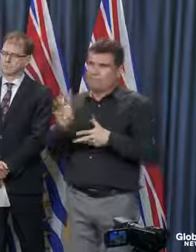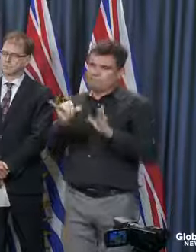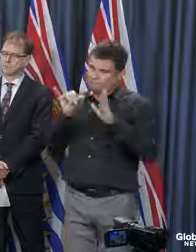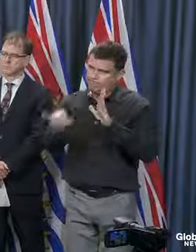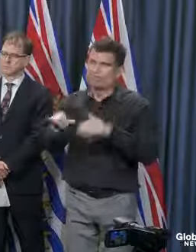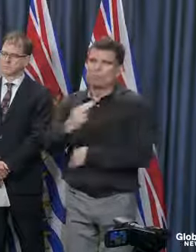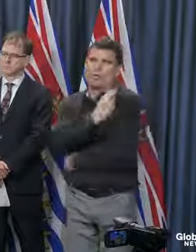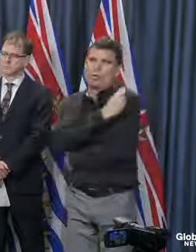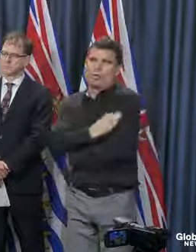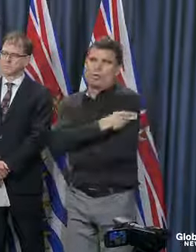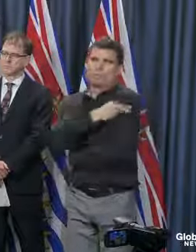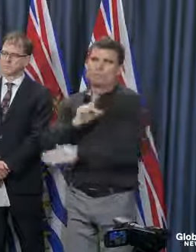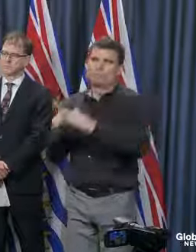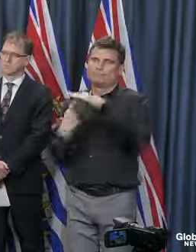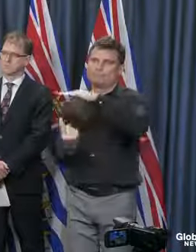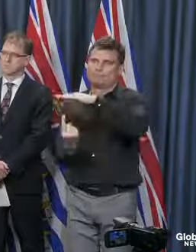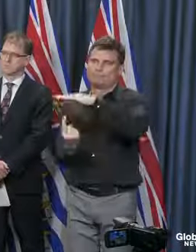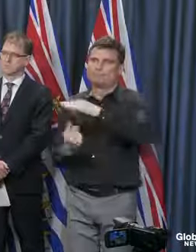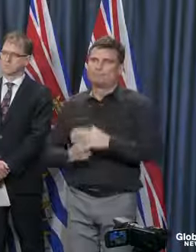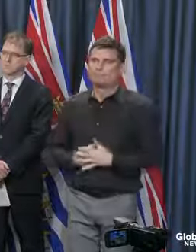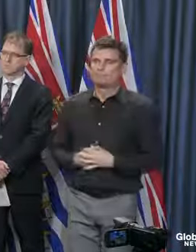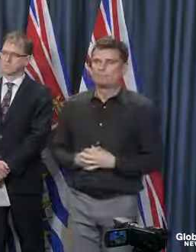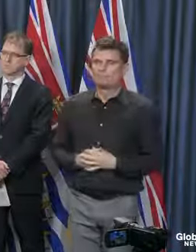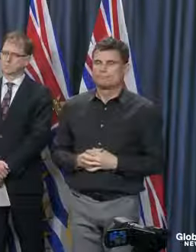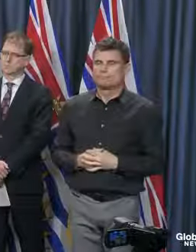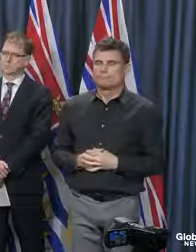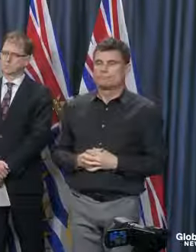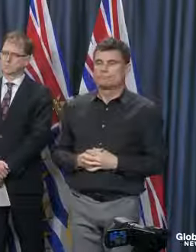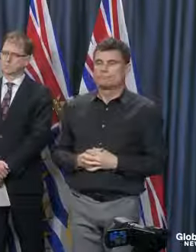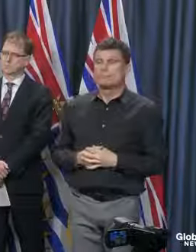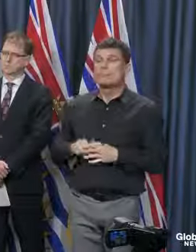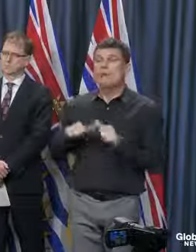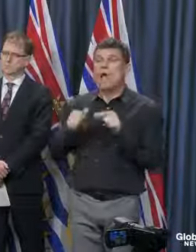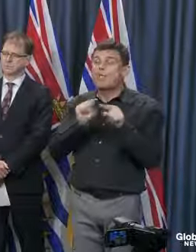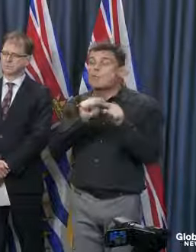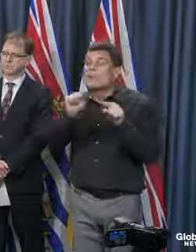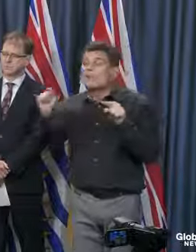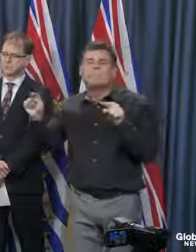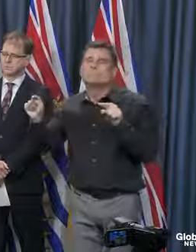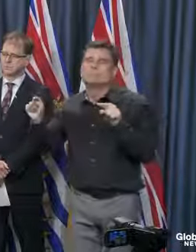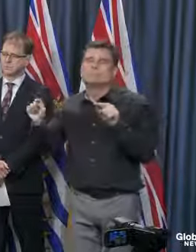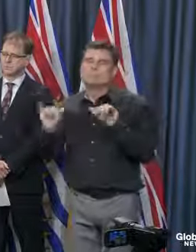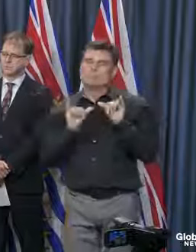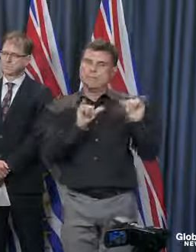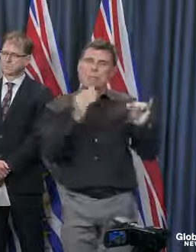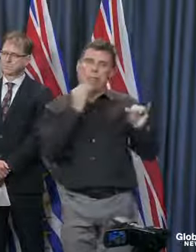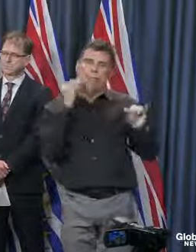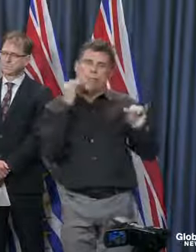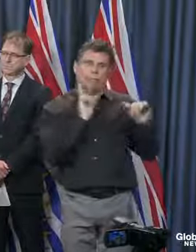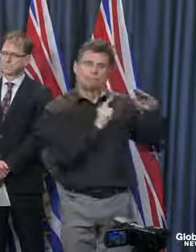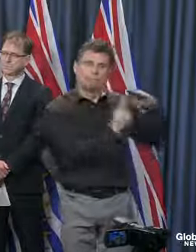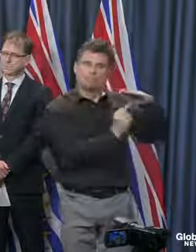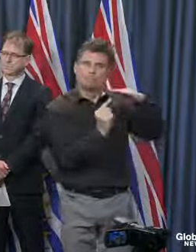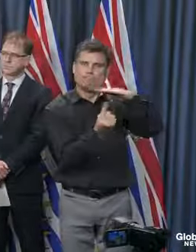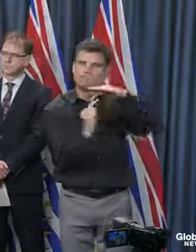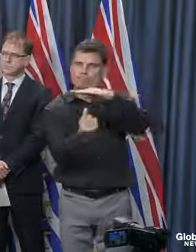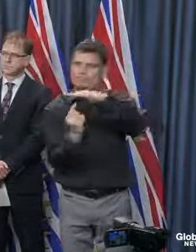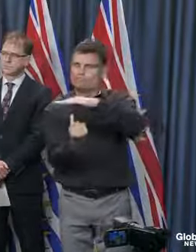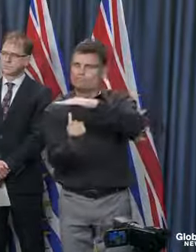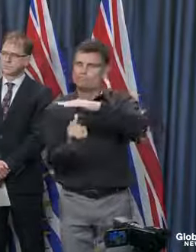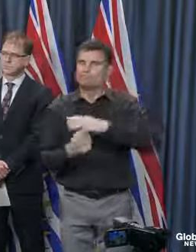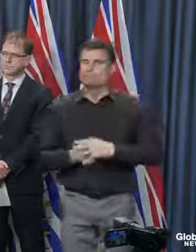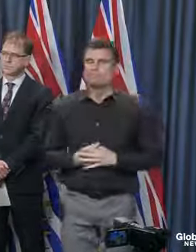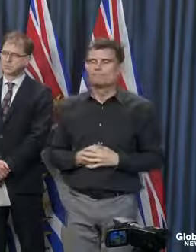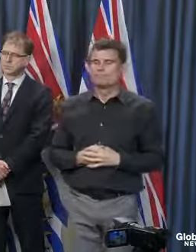in stable condition, being managed at home. We've had 5 people who have met our criteria to